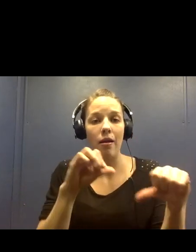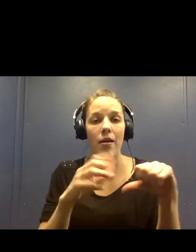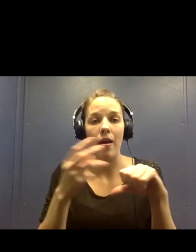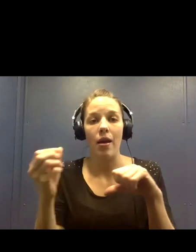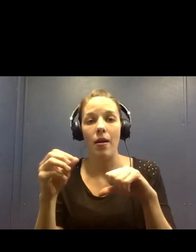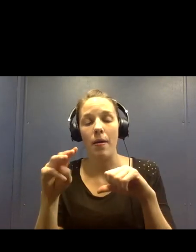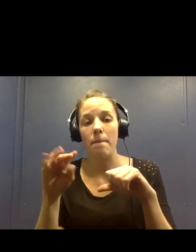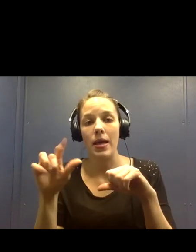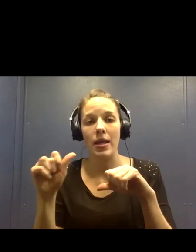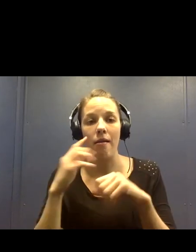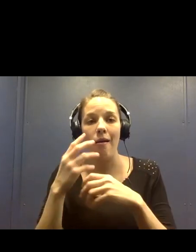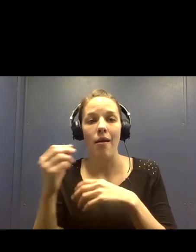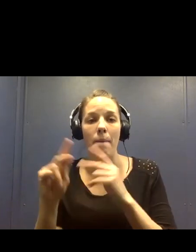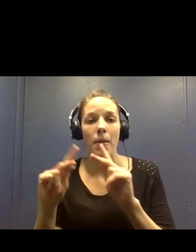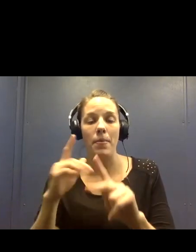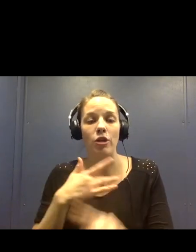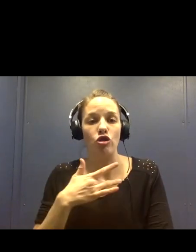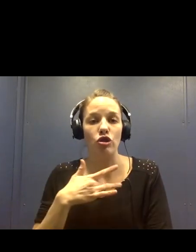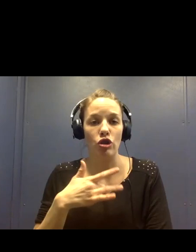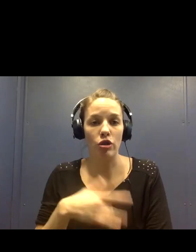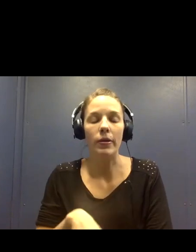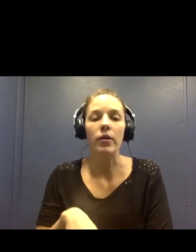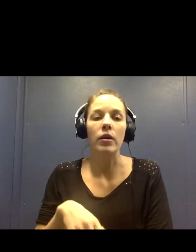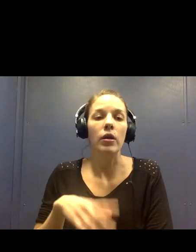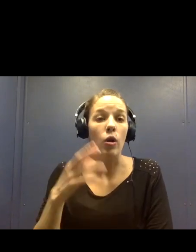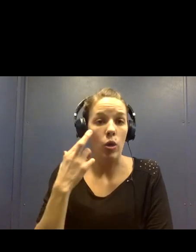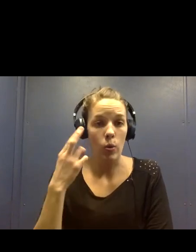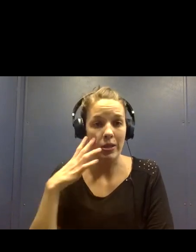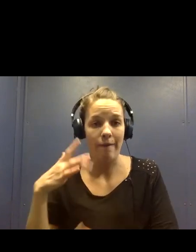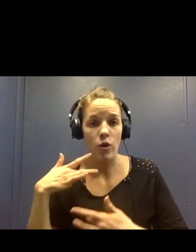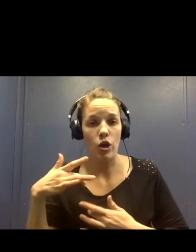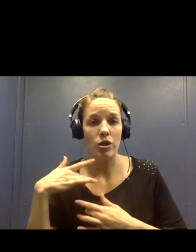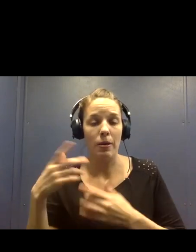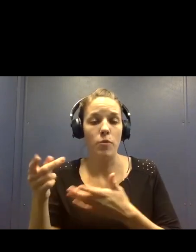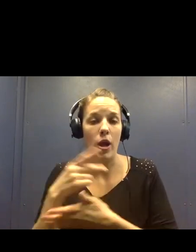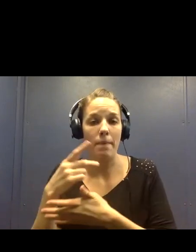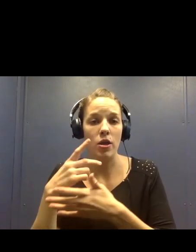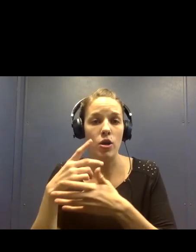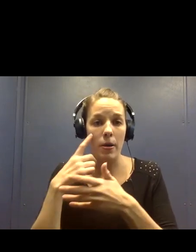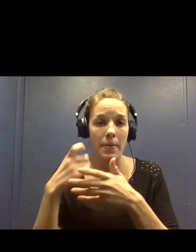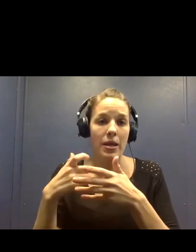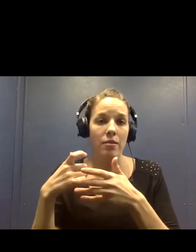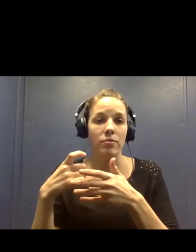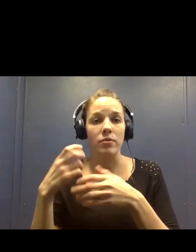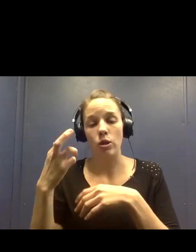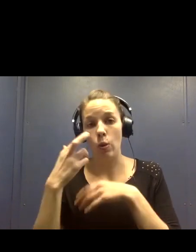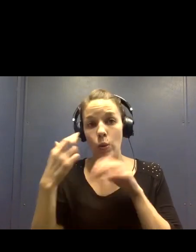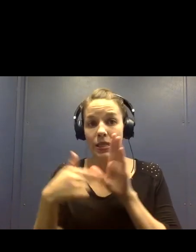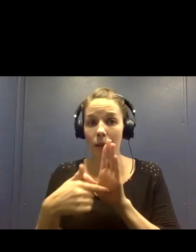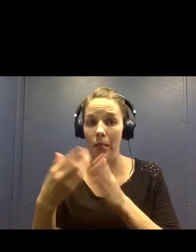media and population concern. The reason for the concern is primarily because of reasonable evidence,